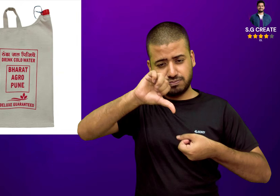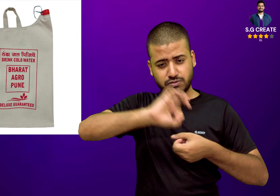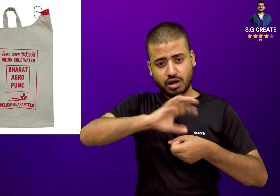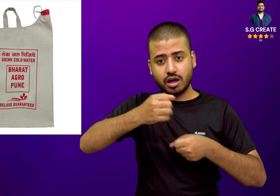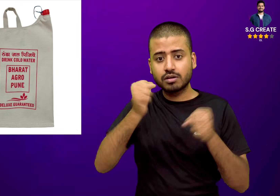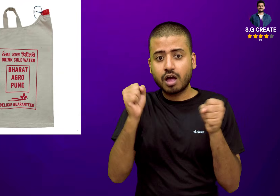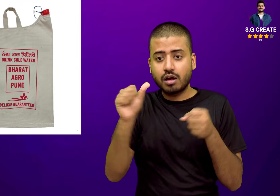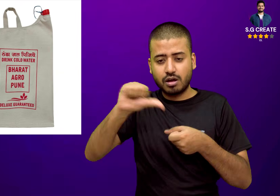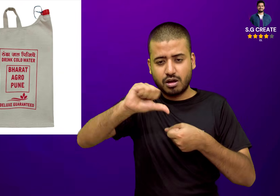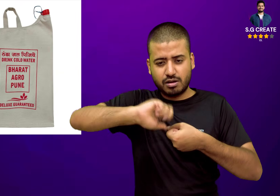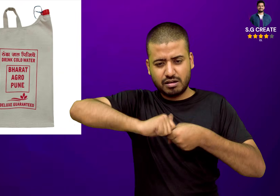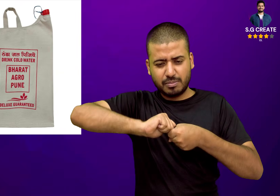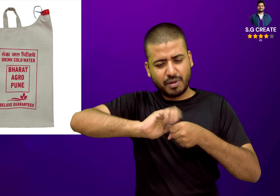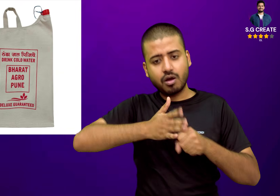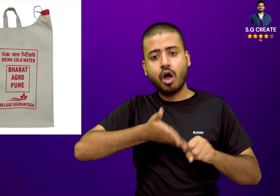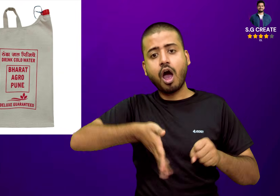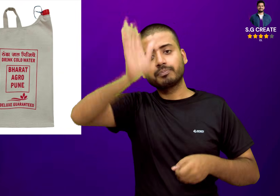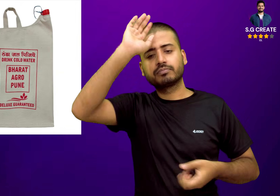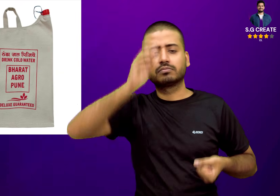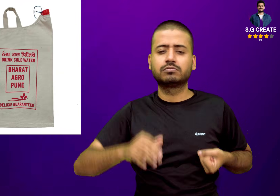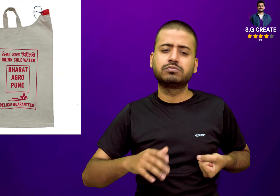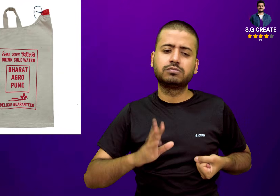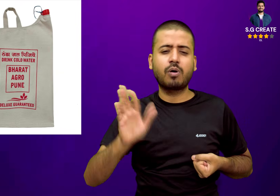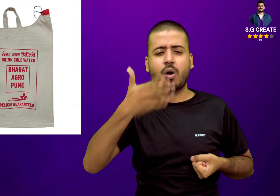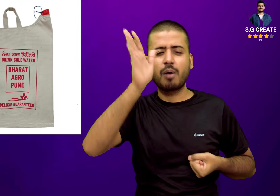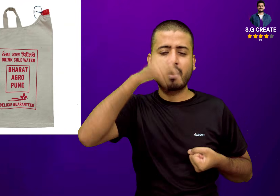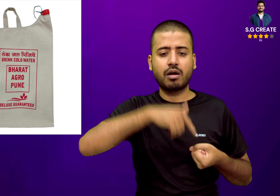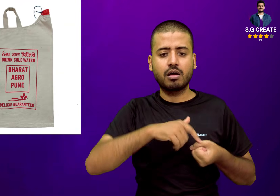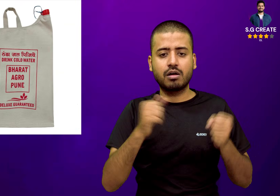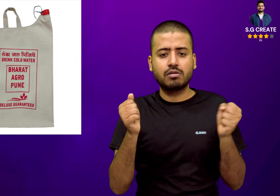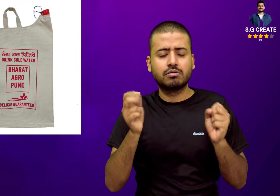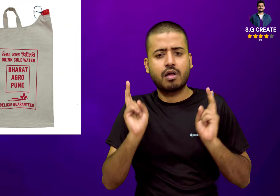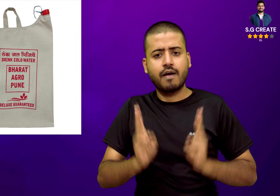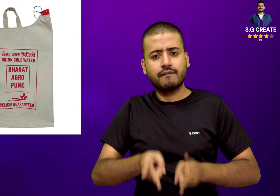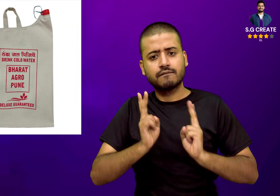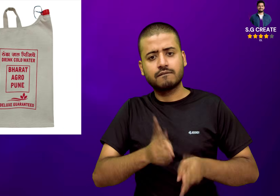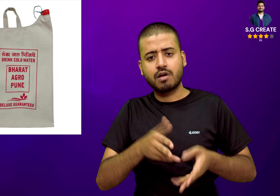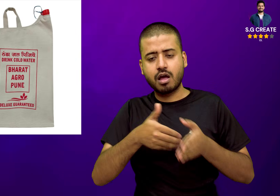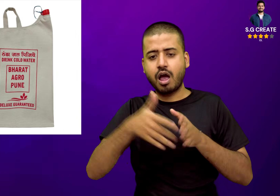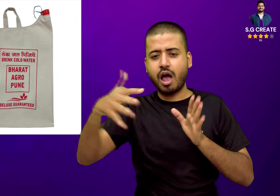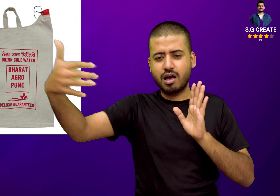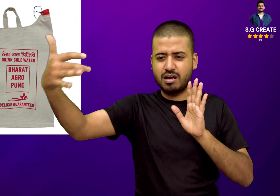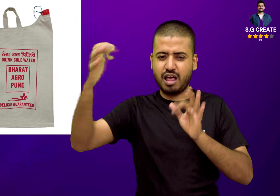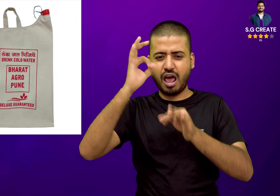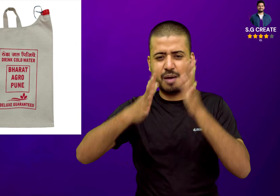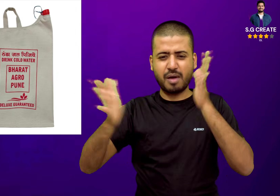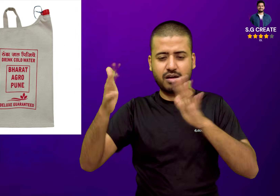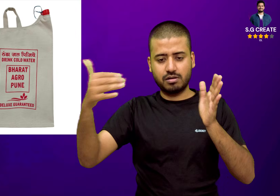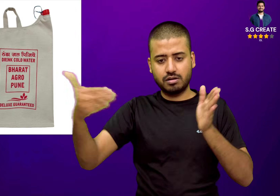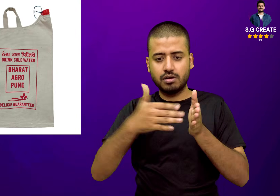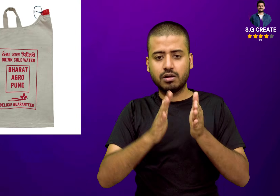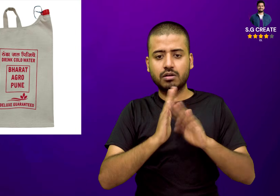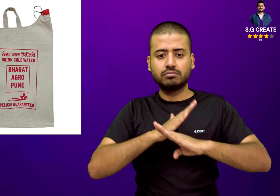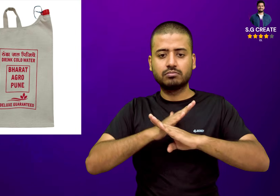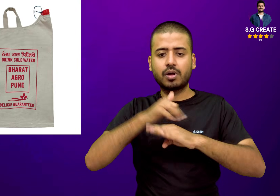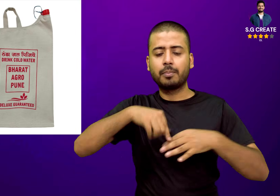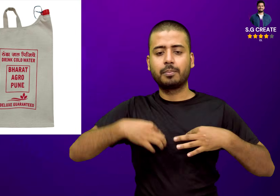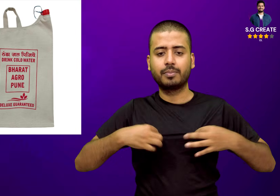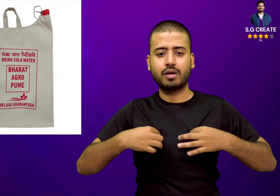farmers and laborers. Easily hangs on tree branches, field posts, or tractors to provide chilled water directly at work